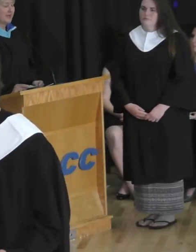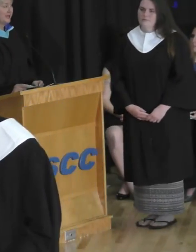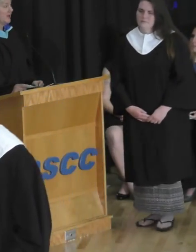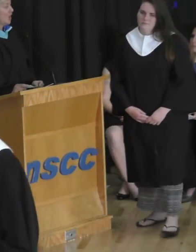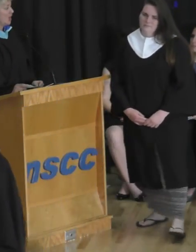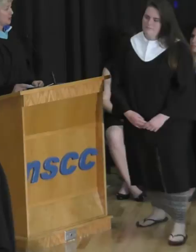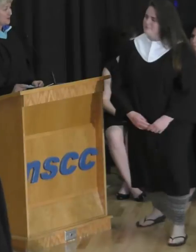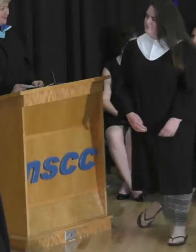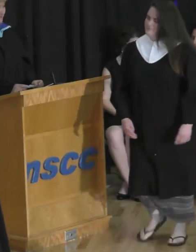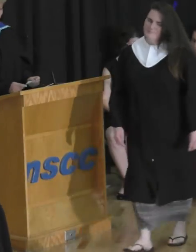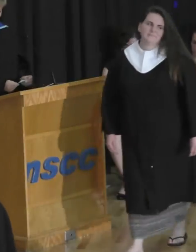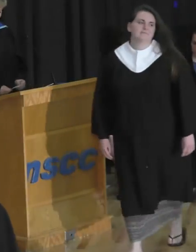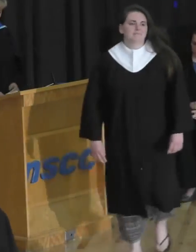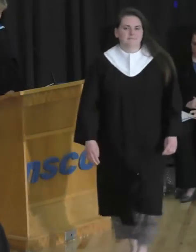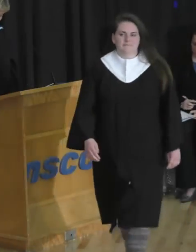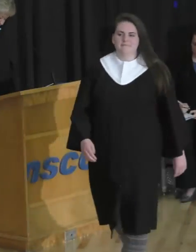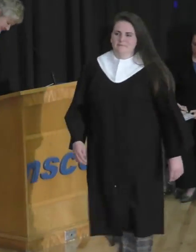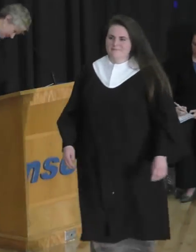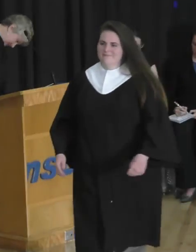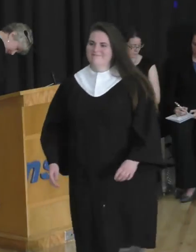Alyssa Whitehead, Honors.